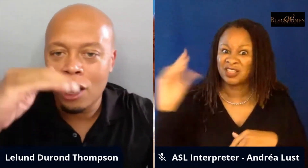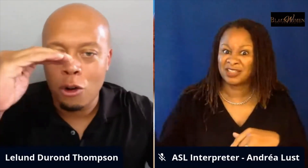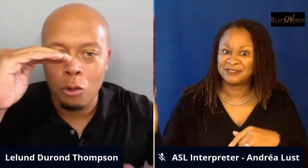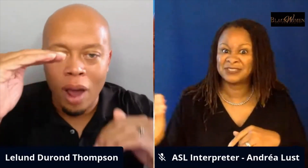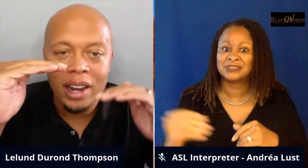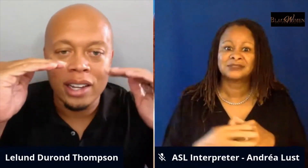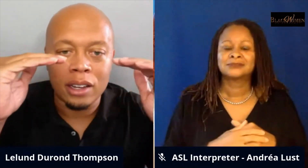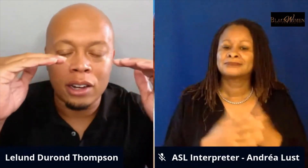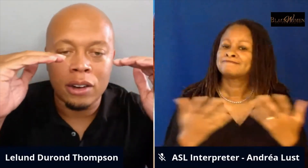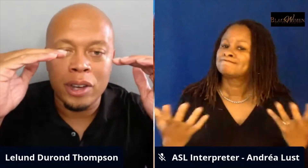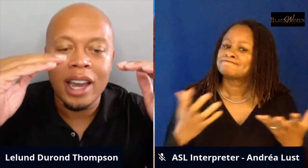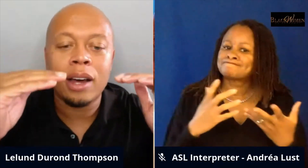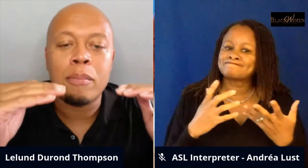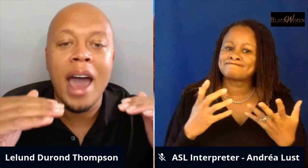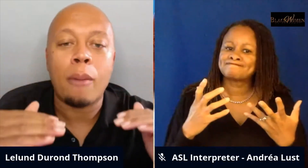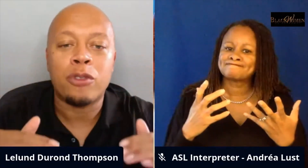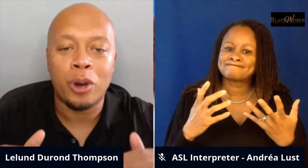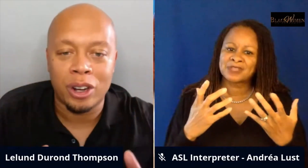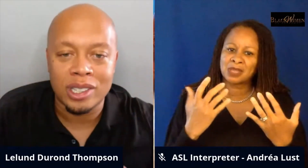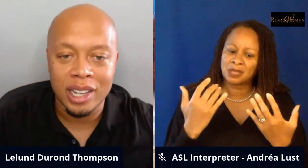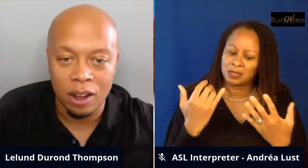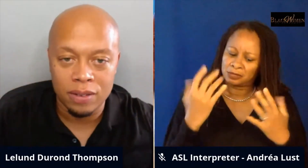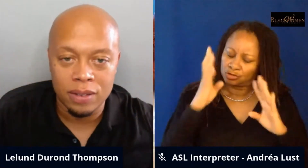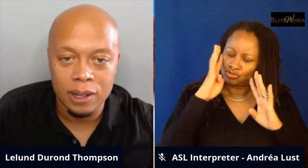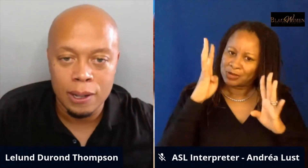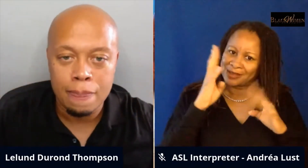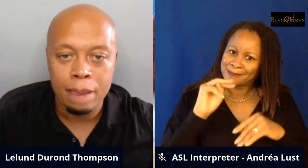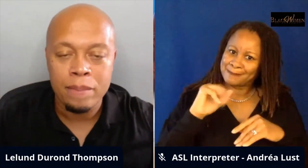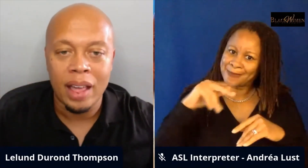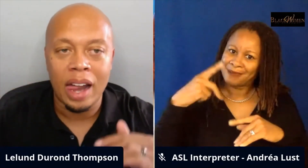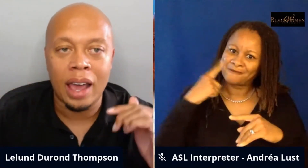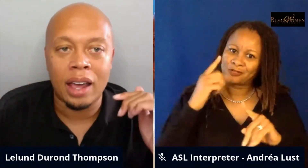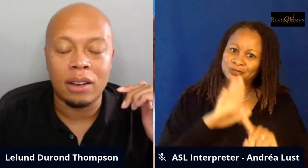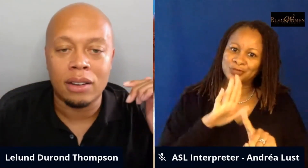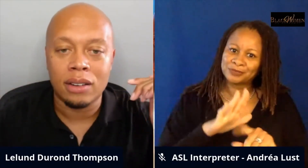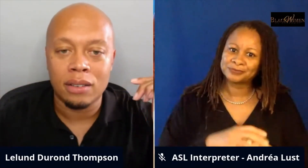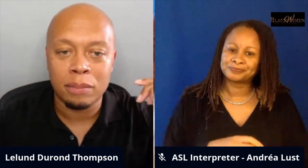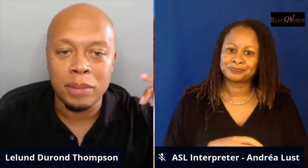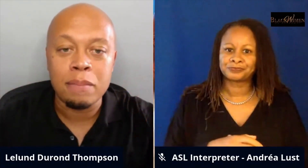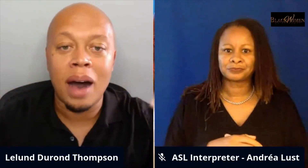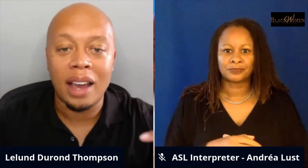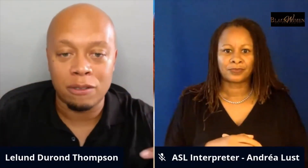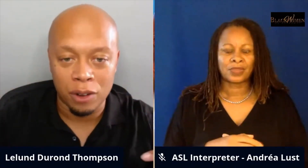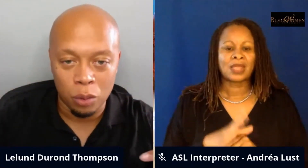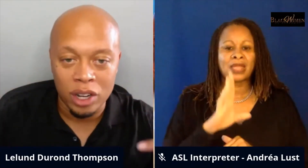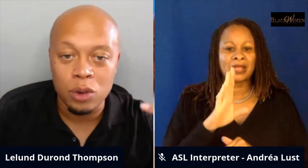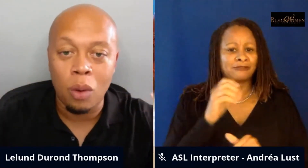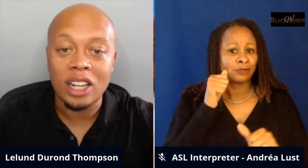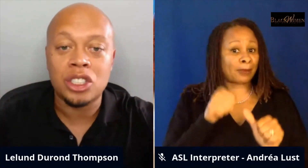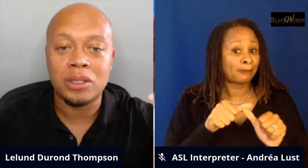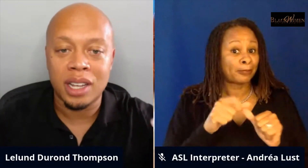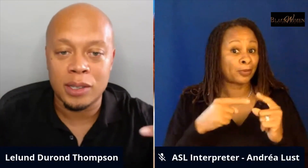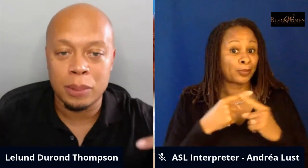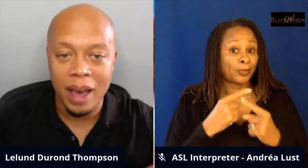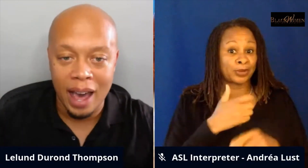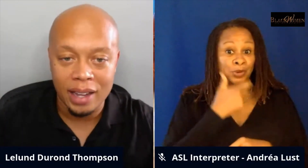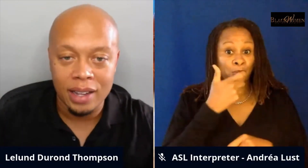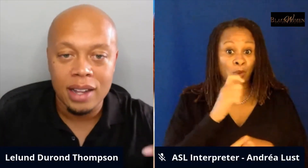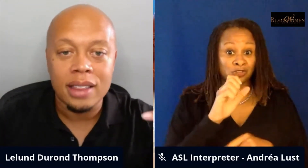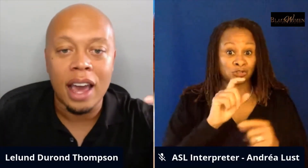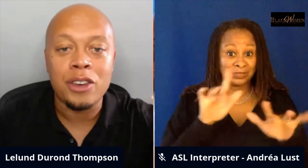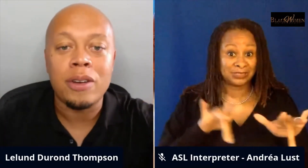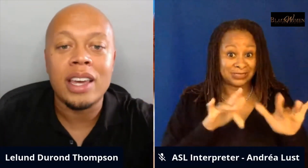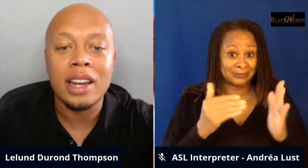door. Create a map for yourself. And be mindful when you watch your takes